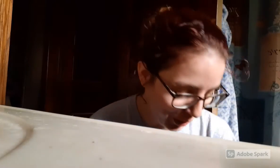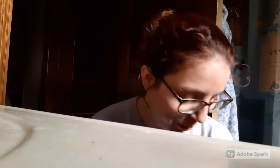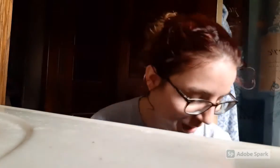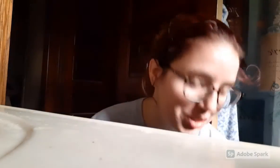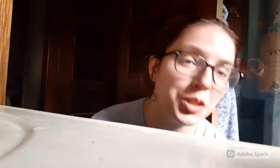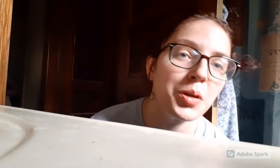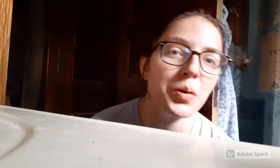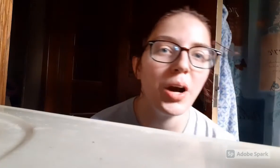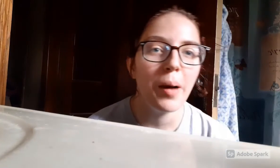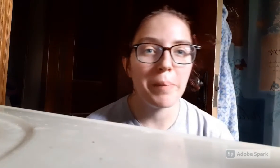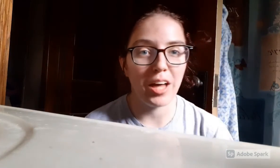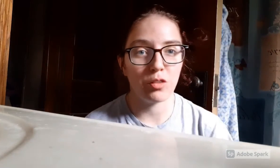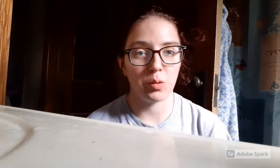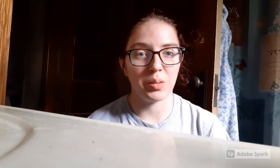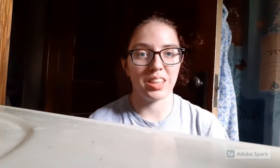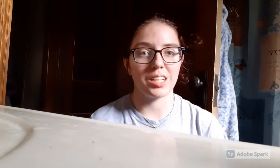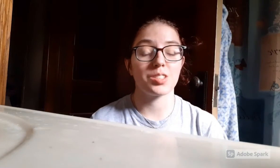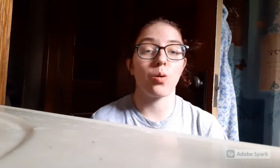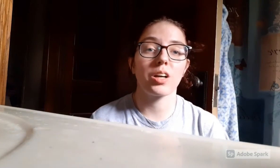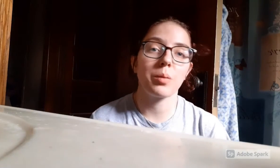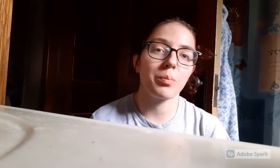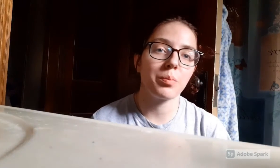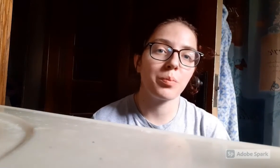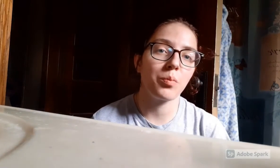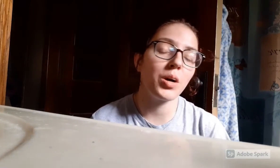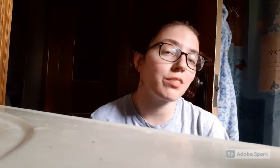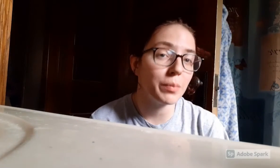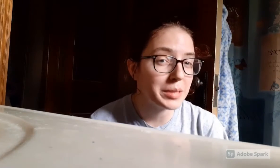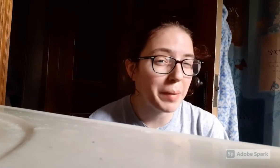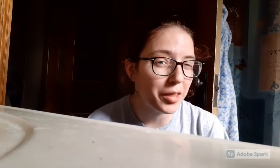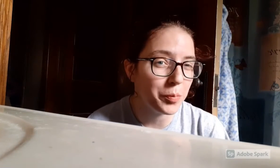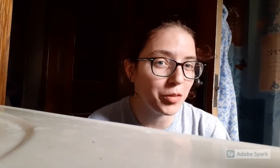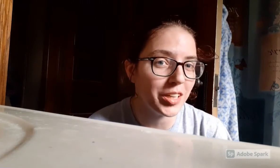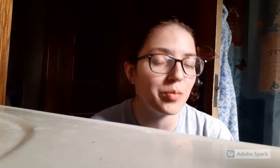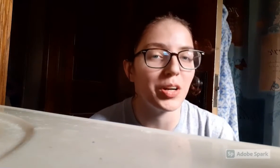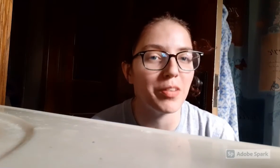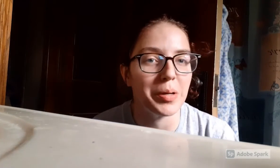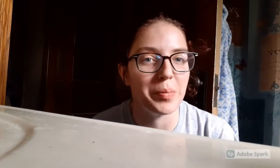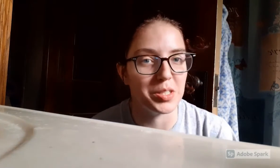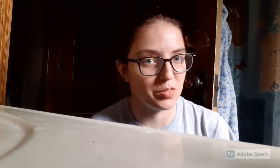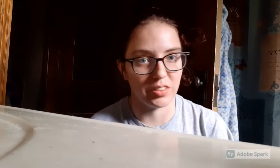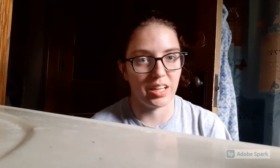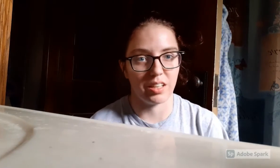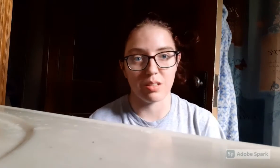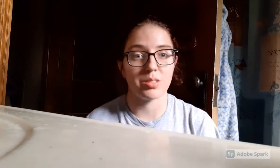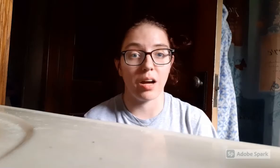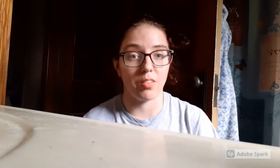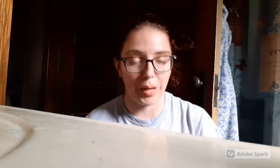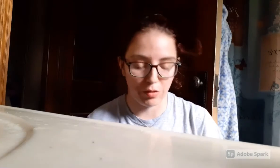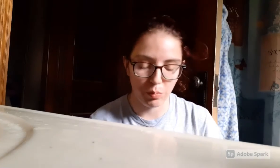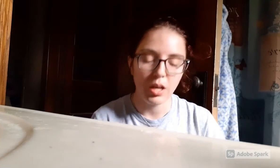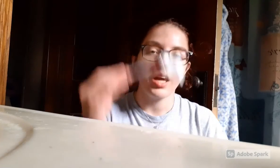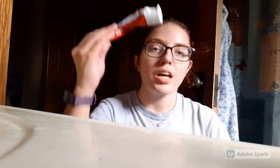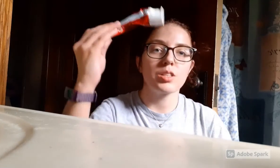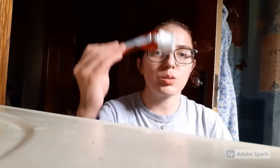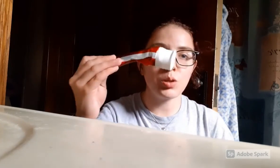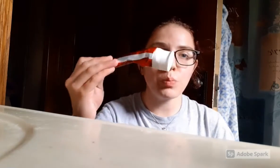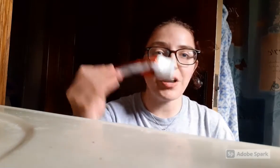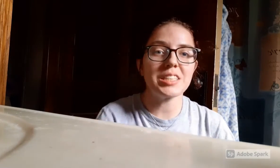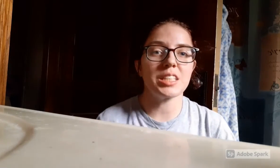is 2 bathroom things, or one of them is a bathroom thing and one of them can be used for daily use out of the bathroom. So toothpaste is